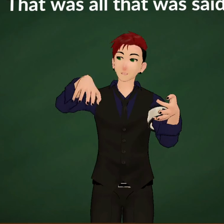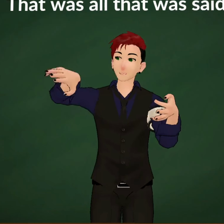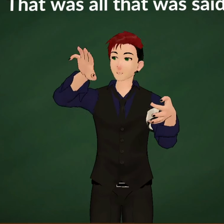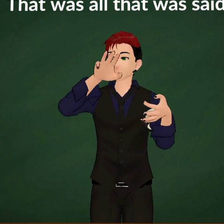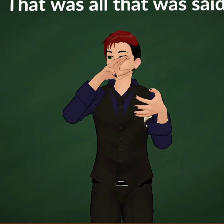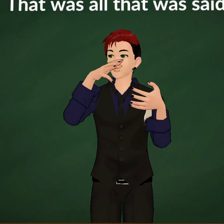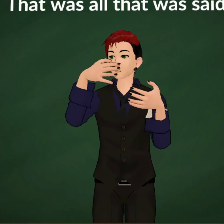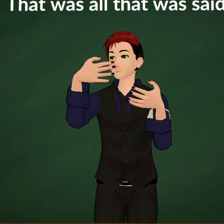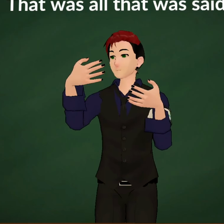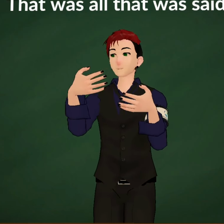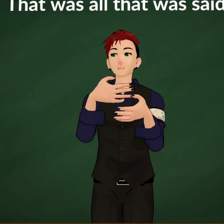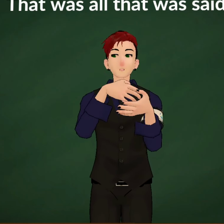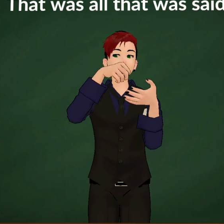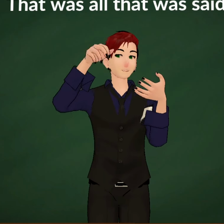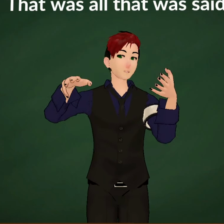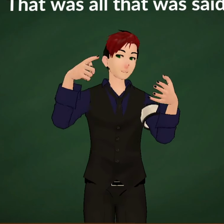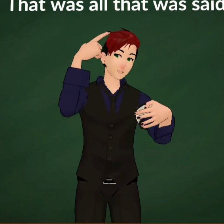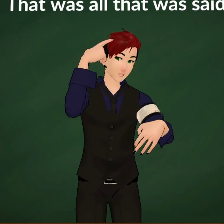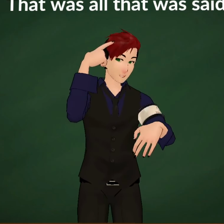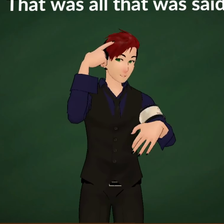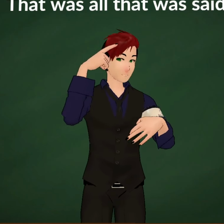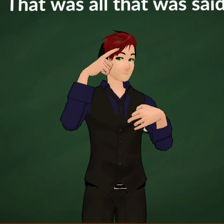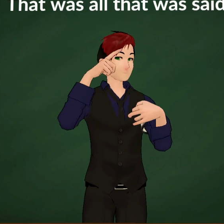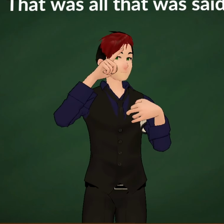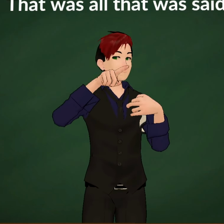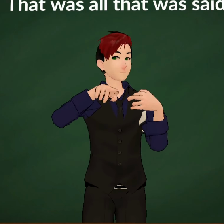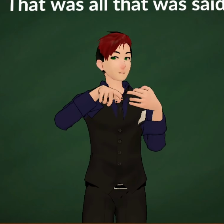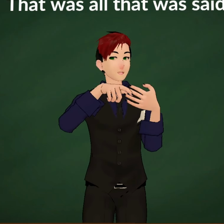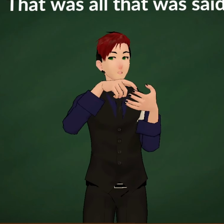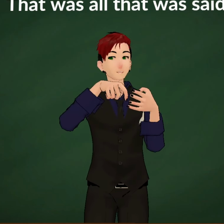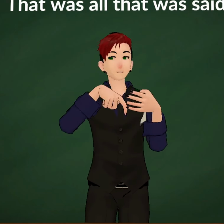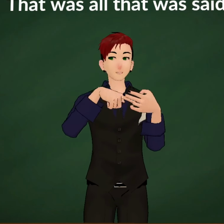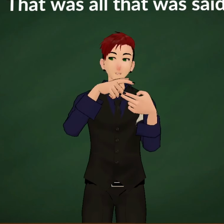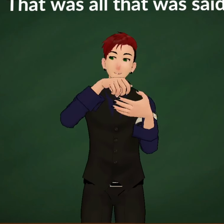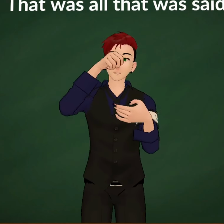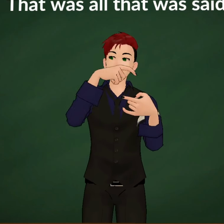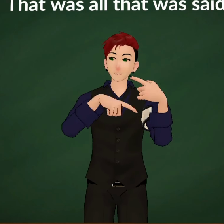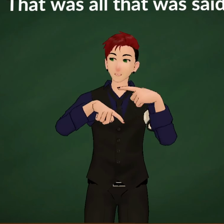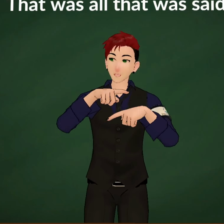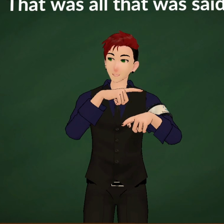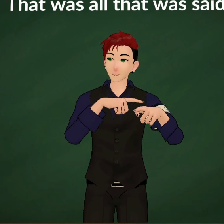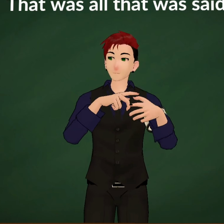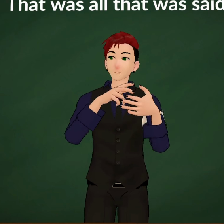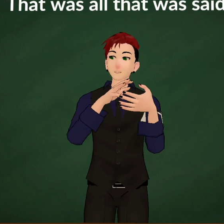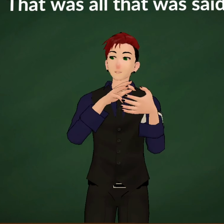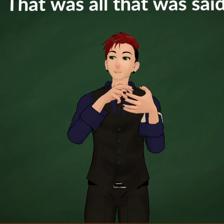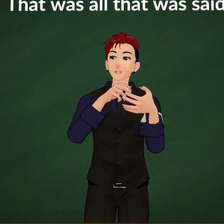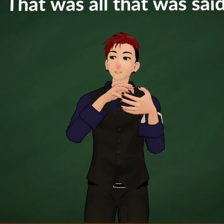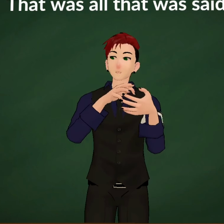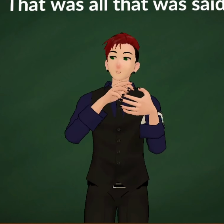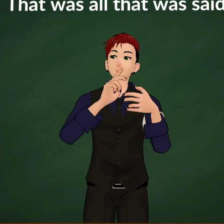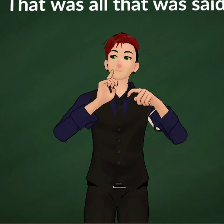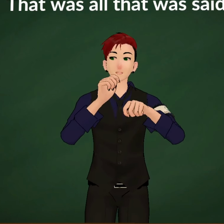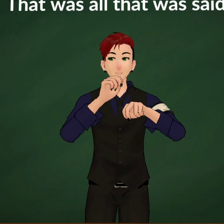into your new student minds about whenever you are learning sign to be trying to